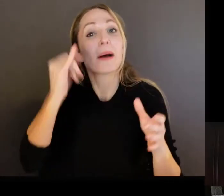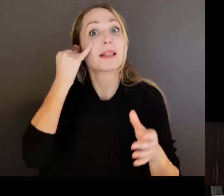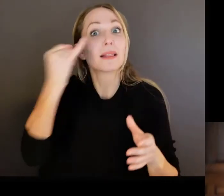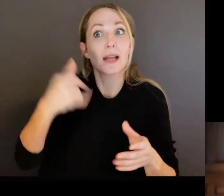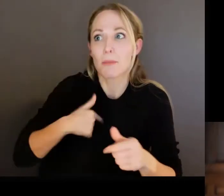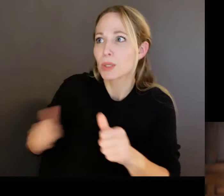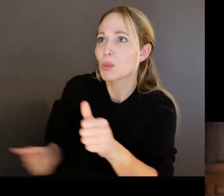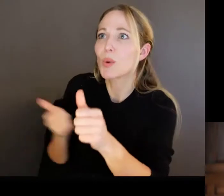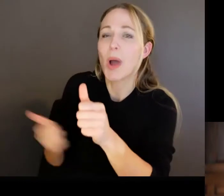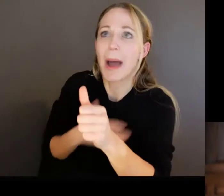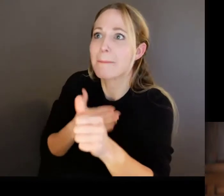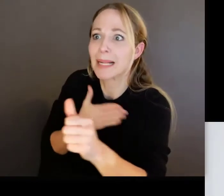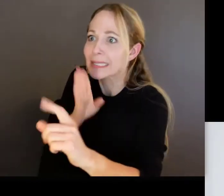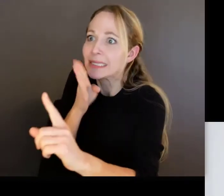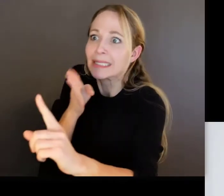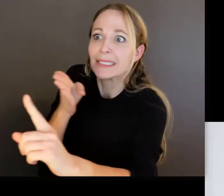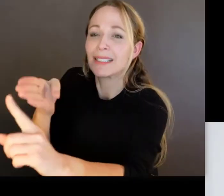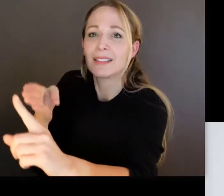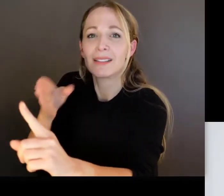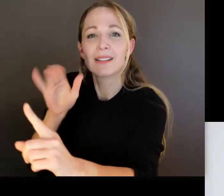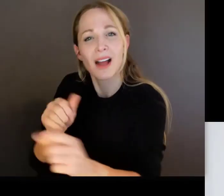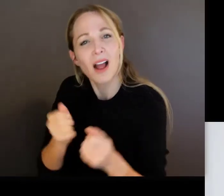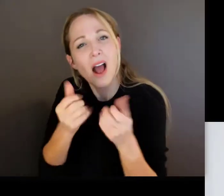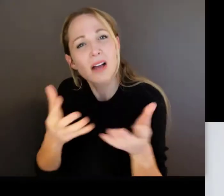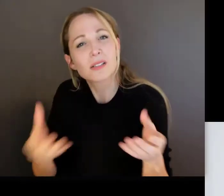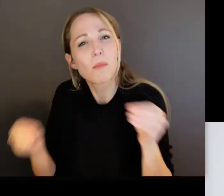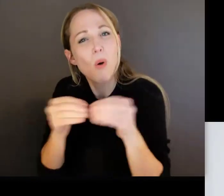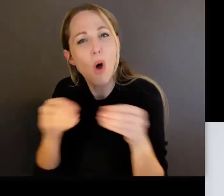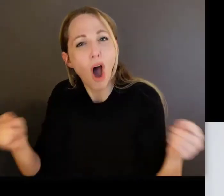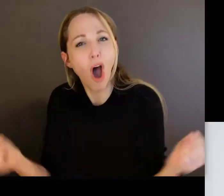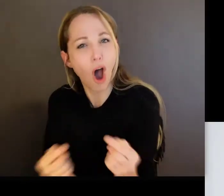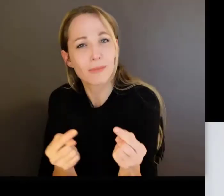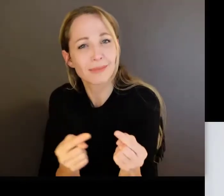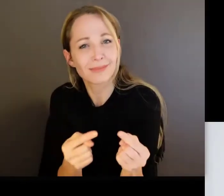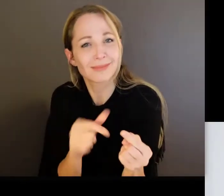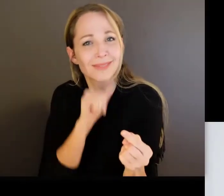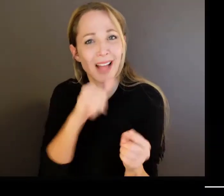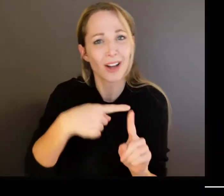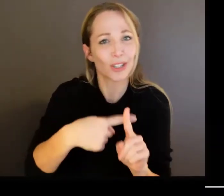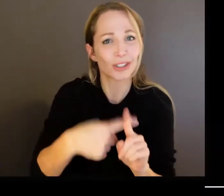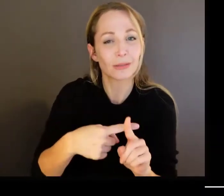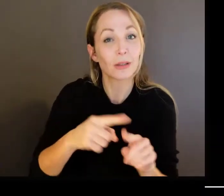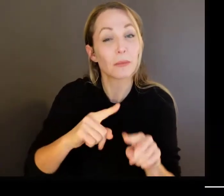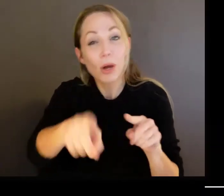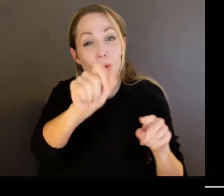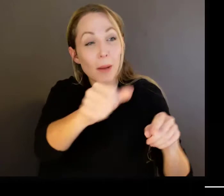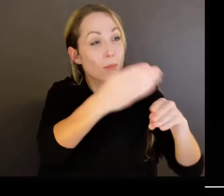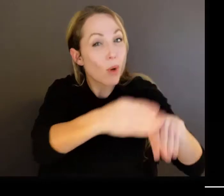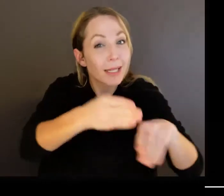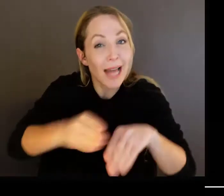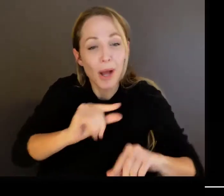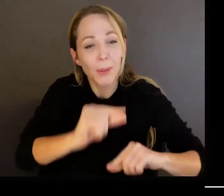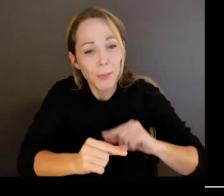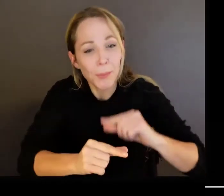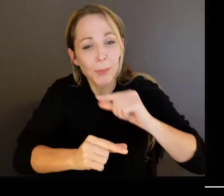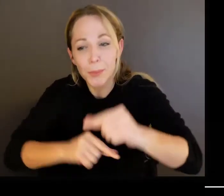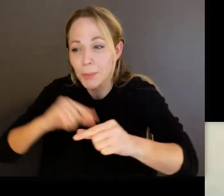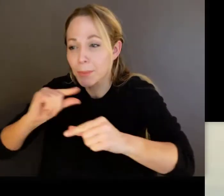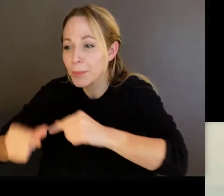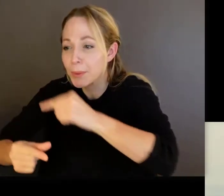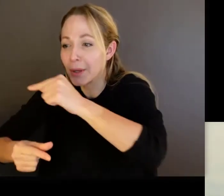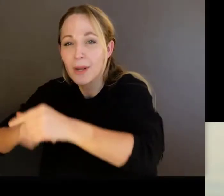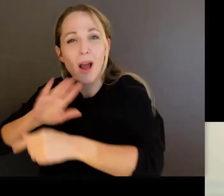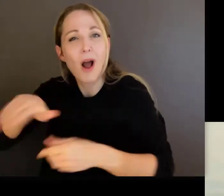pursuing happiness directly can cause more harm than good, but breaking it down into its elements can lead